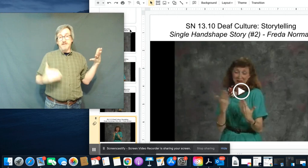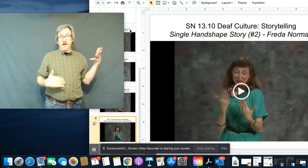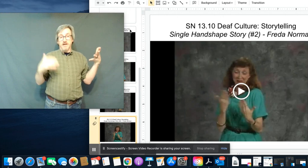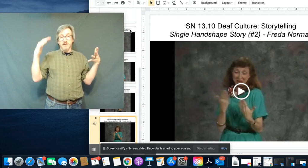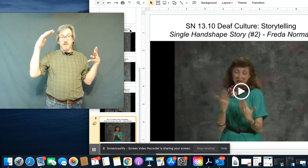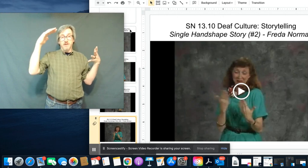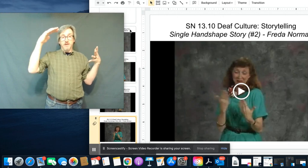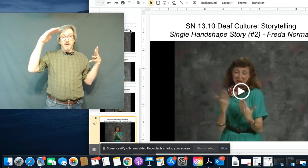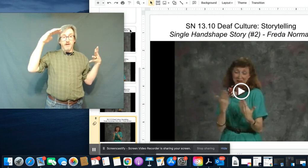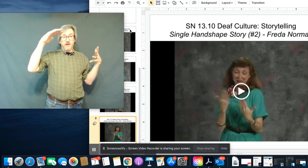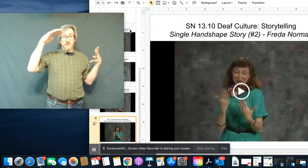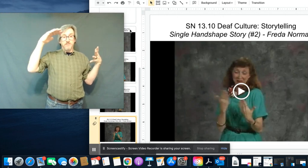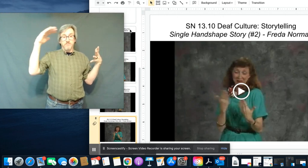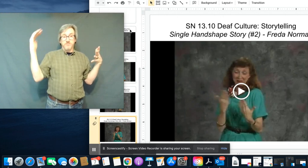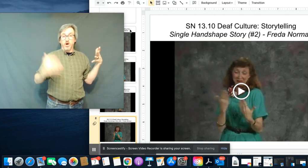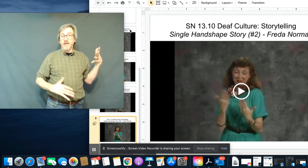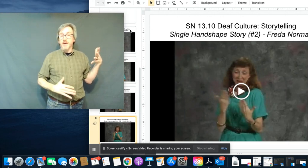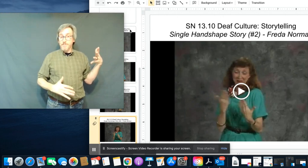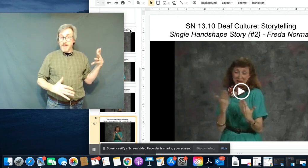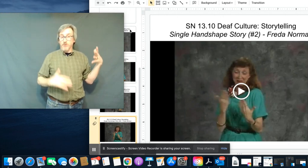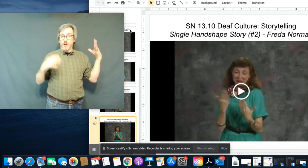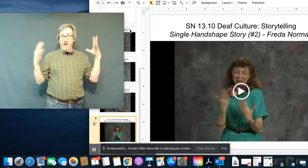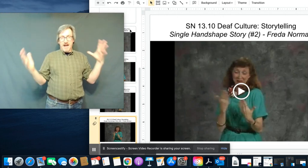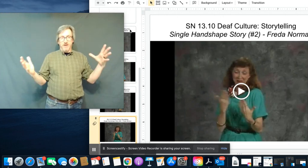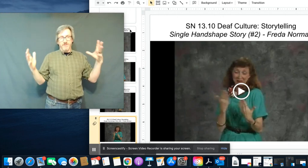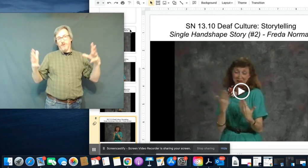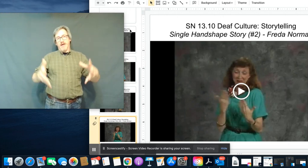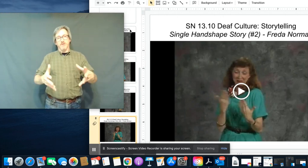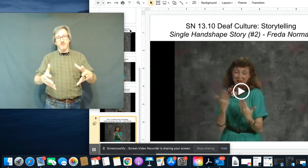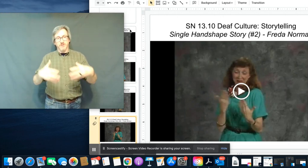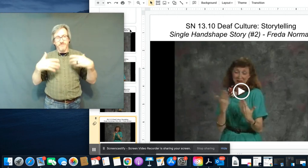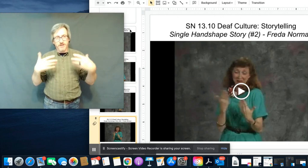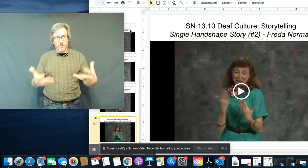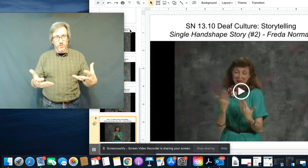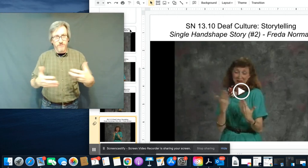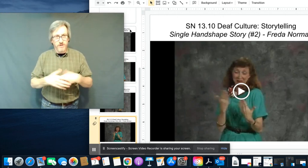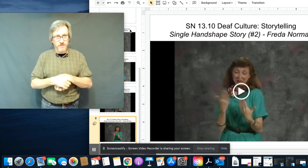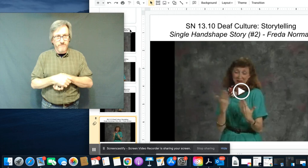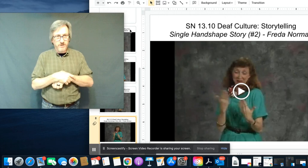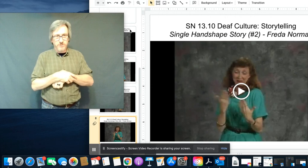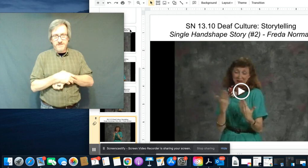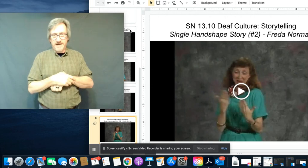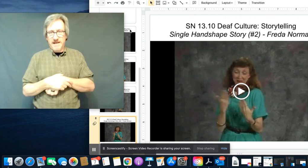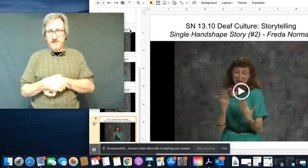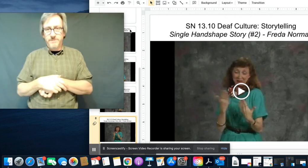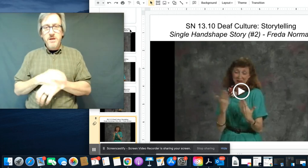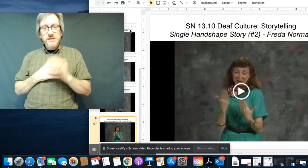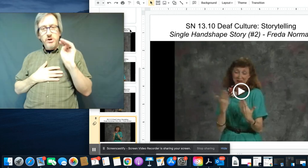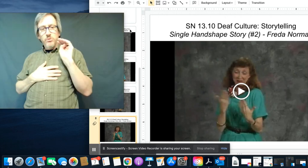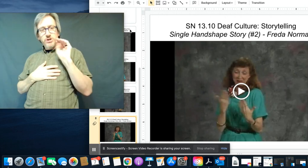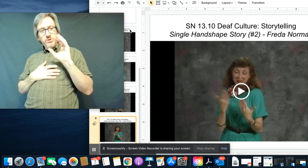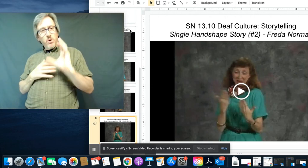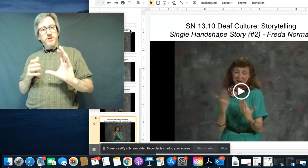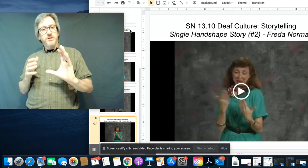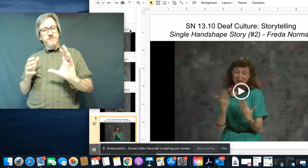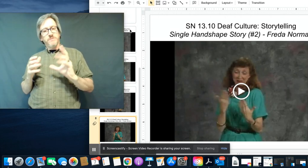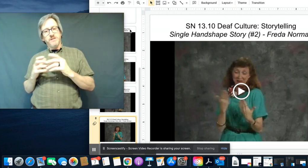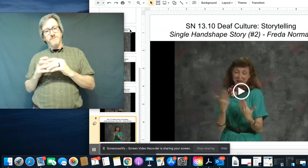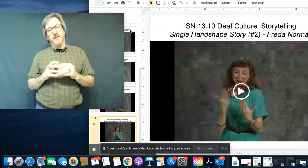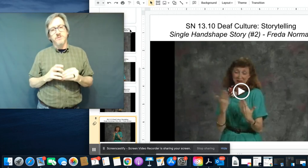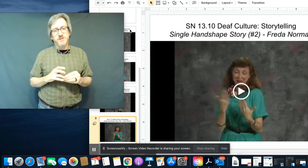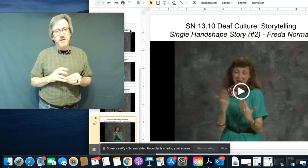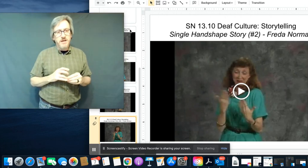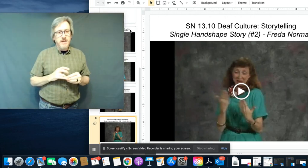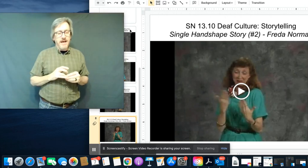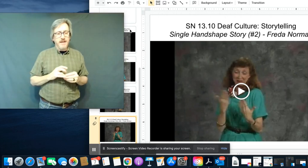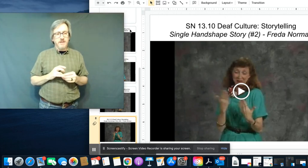checklist on talking about the house you live in or the features that it has. So just watch these